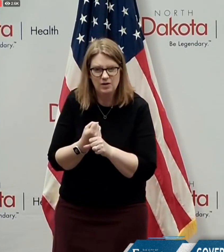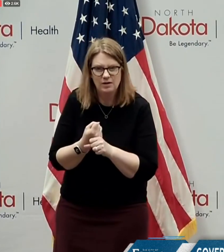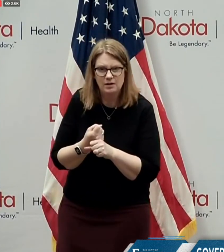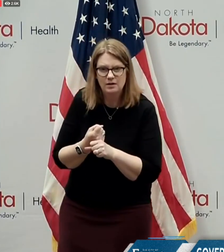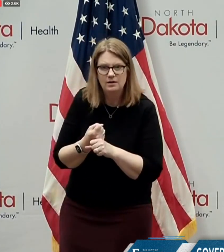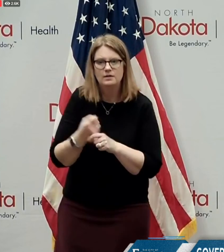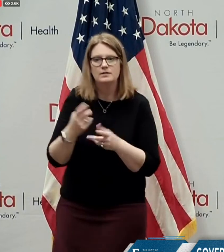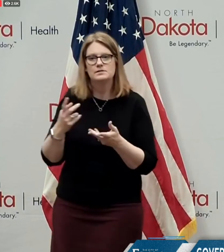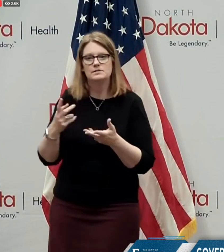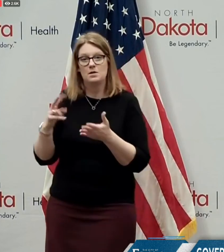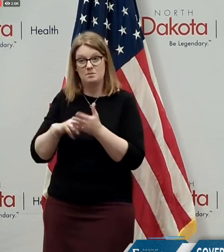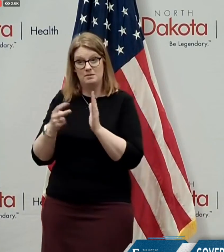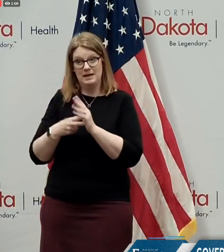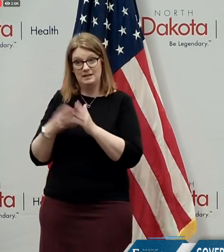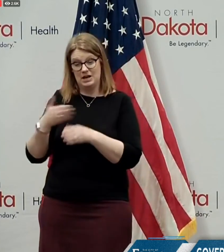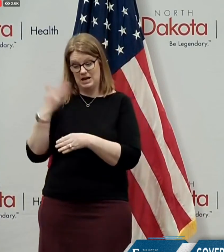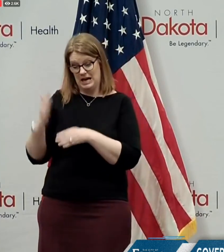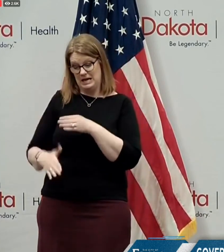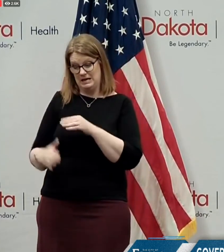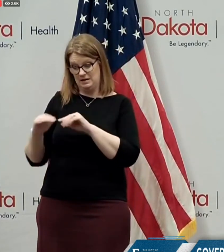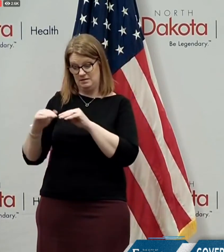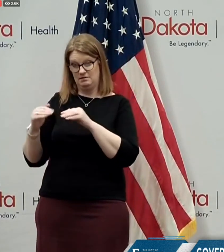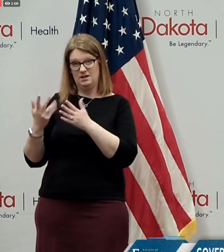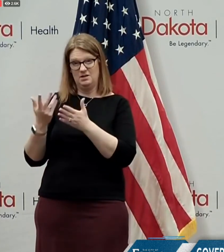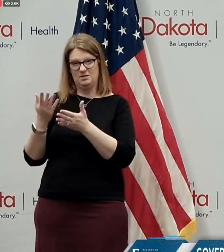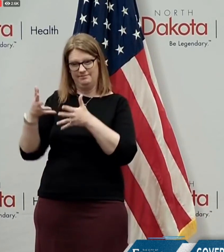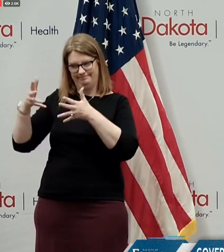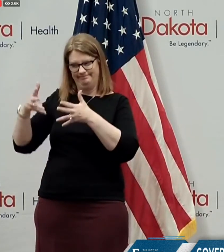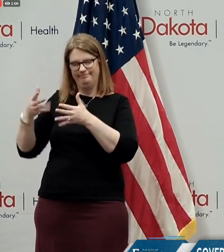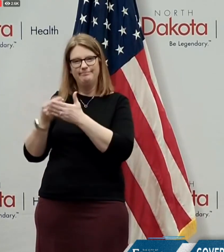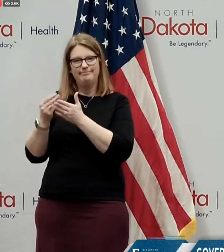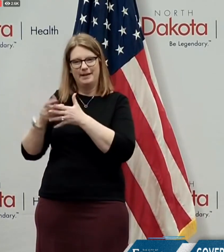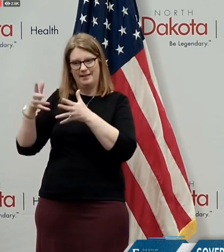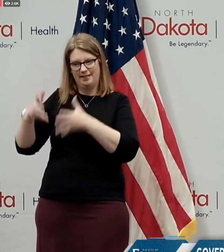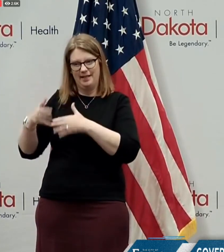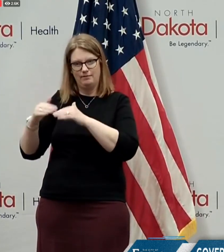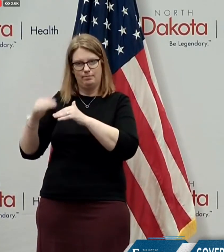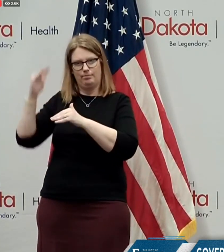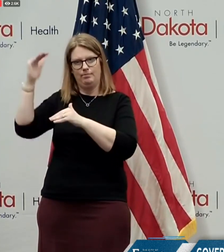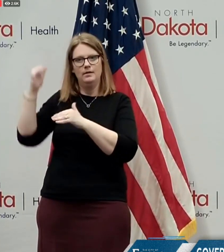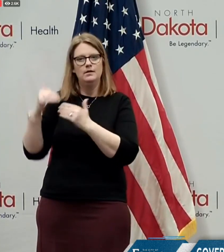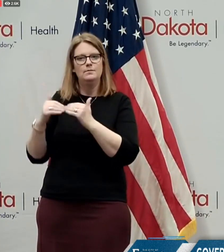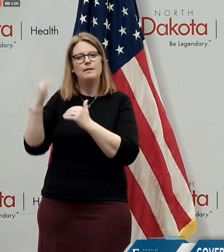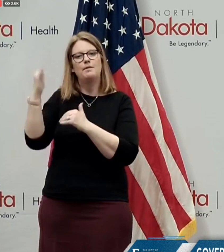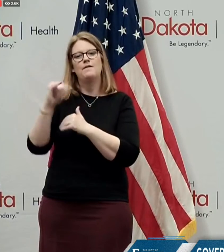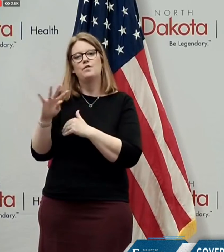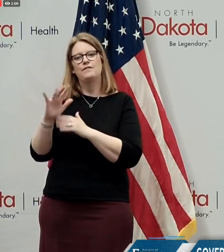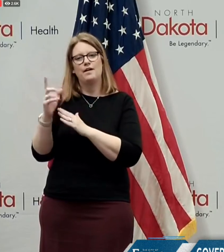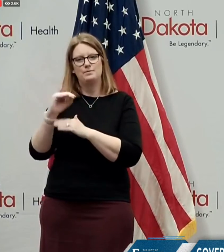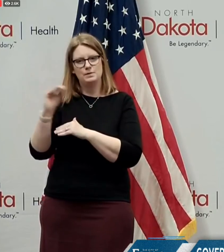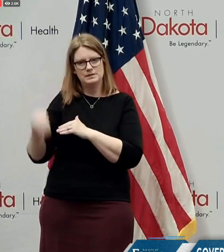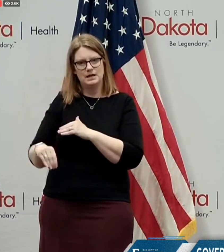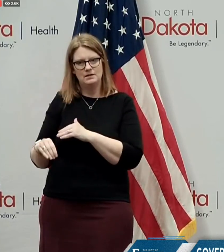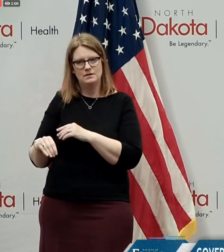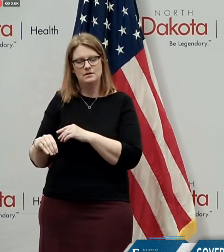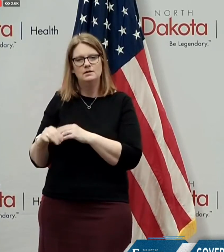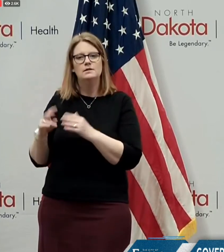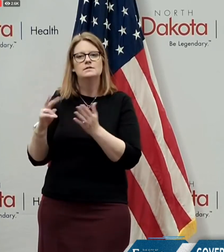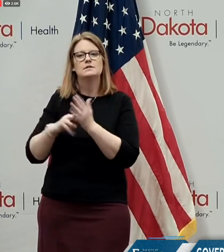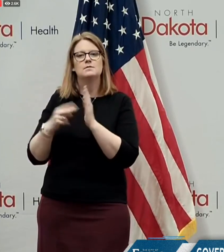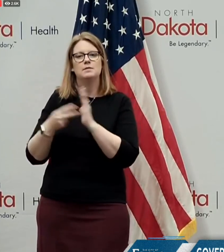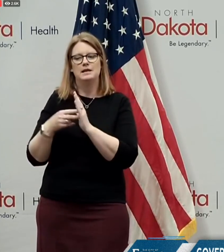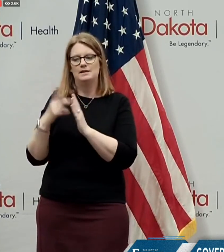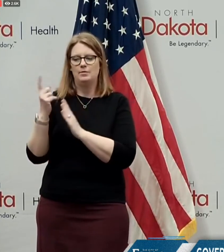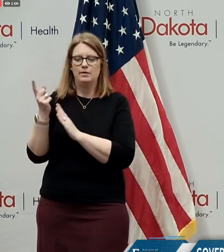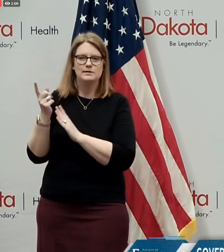increased their ending balances above a certain level, above 45% of their operating expense, that would have triggered a clawback,